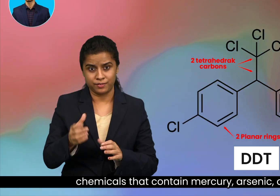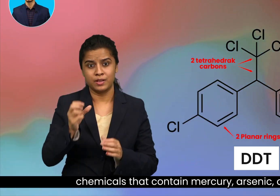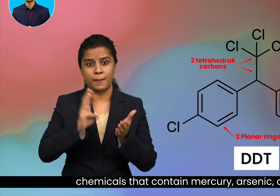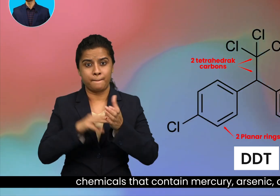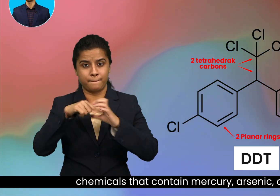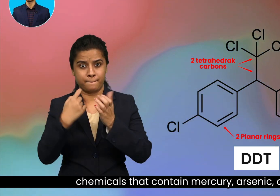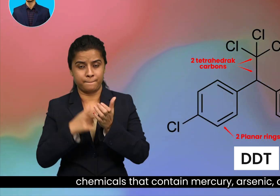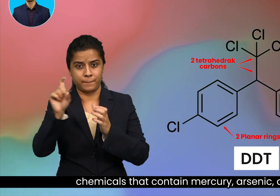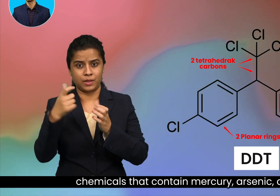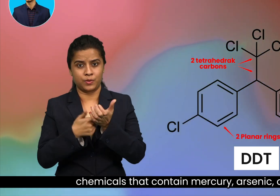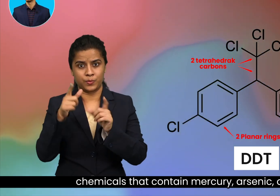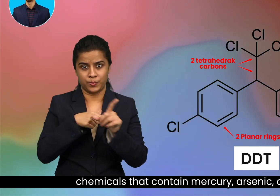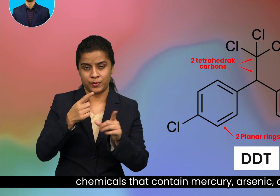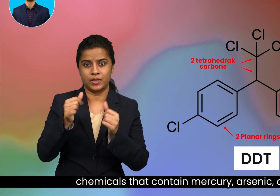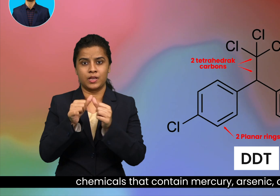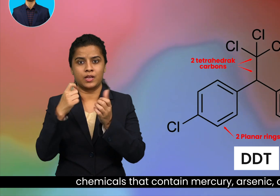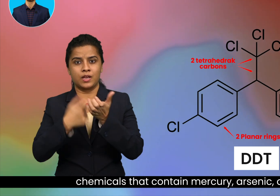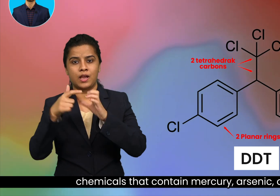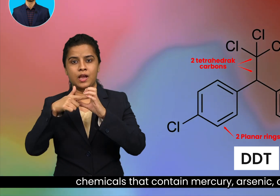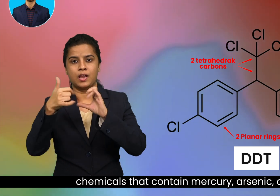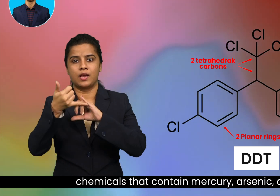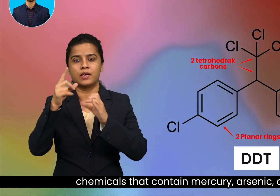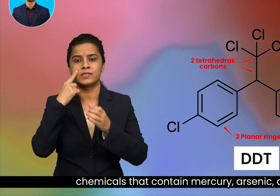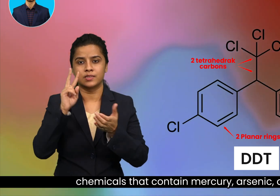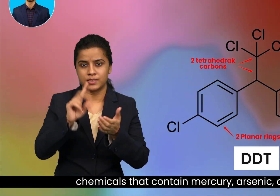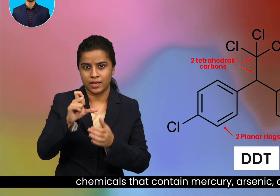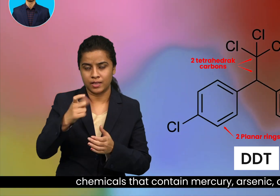mercury, arsenic or lead.